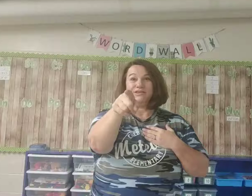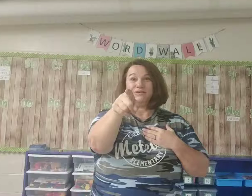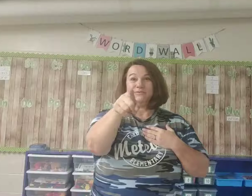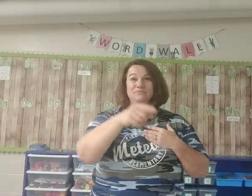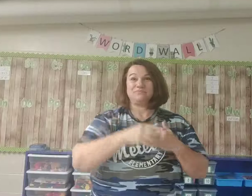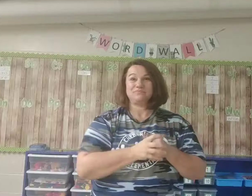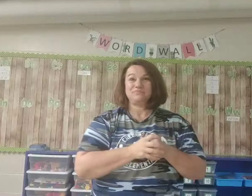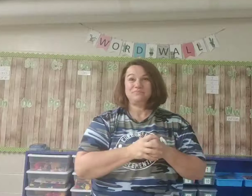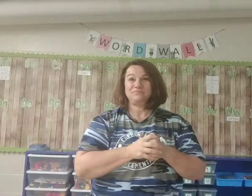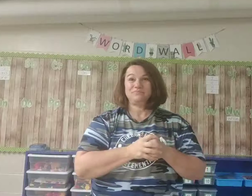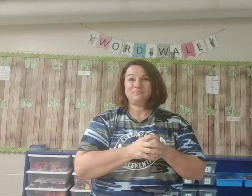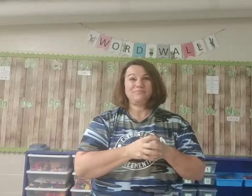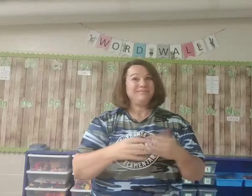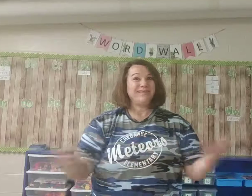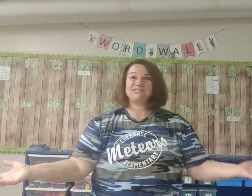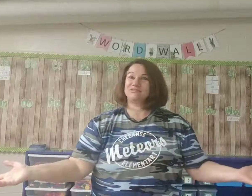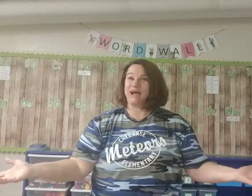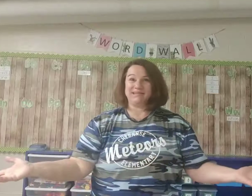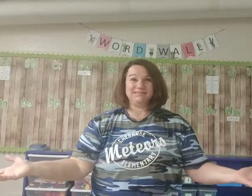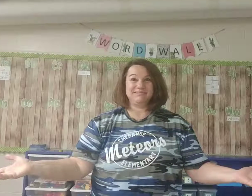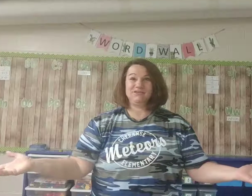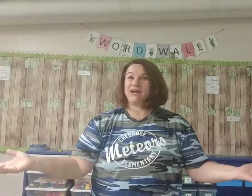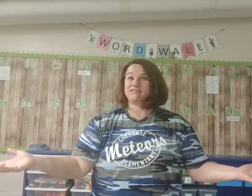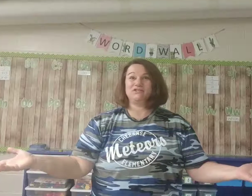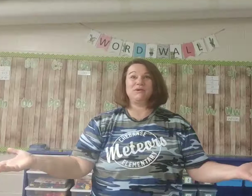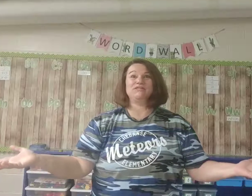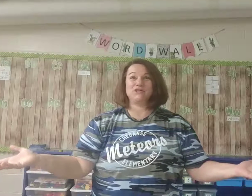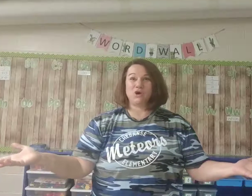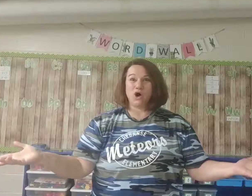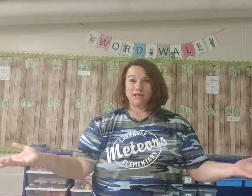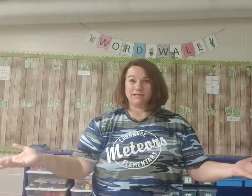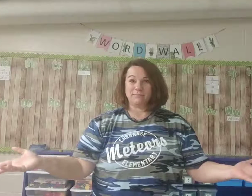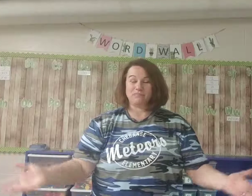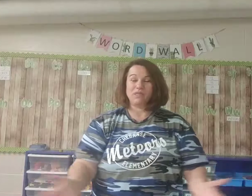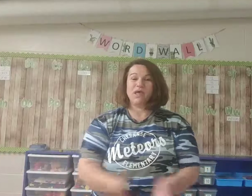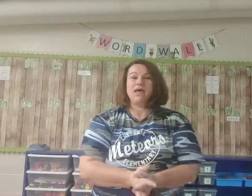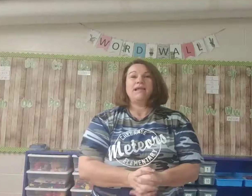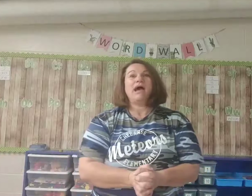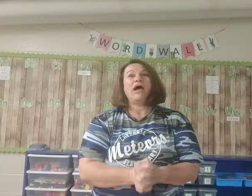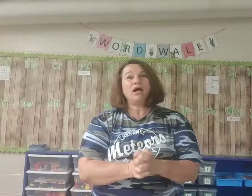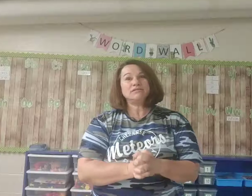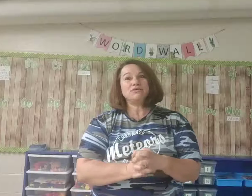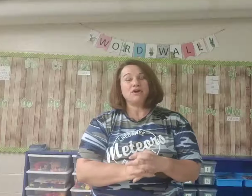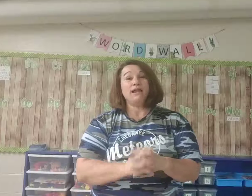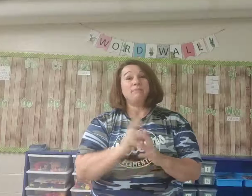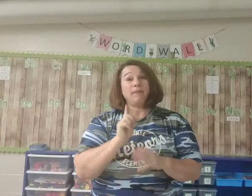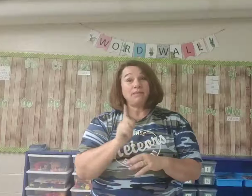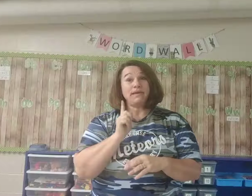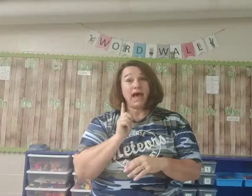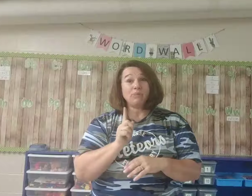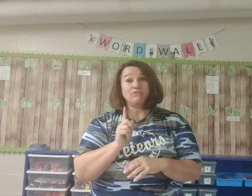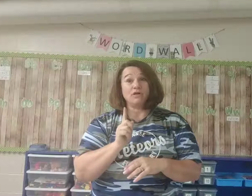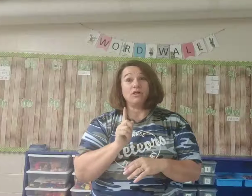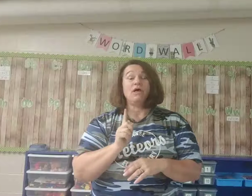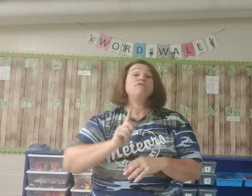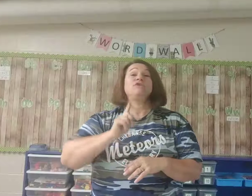you. That's great. You guys are doing so awesome. Now, I also thought it might be helpful for you